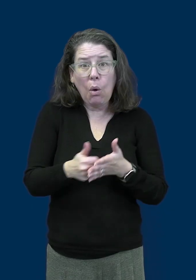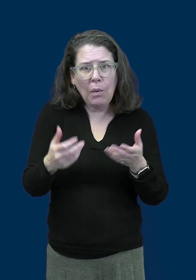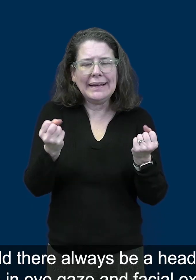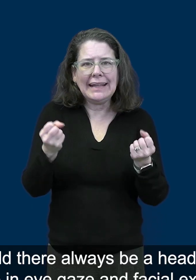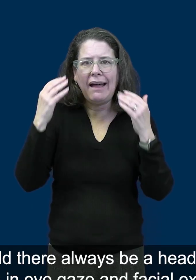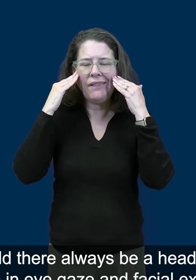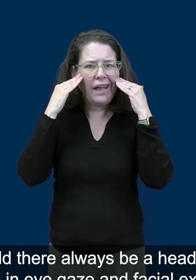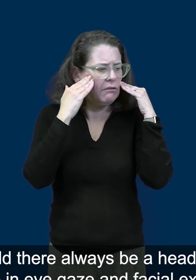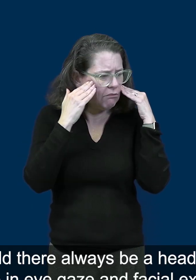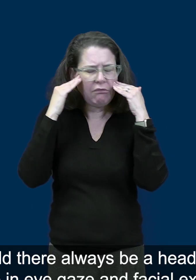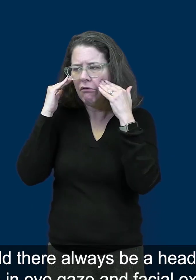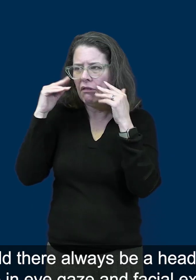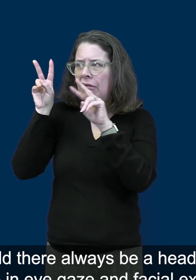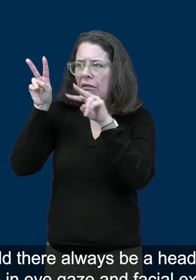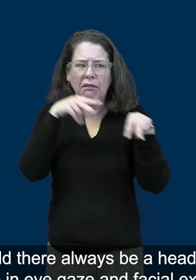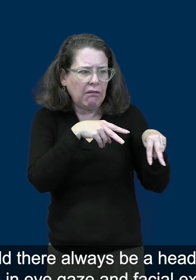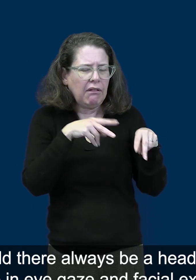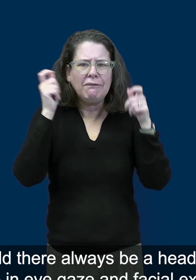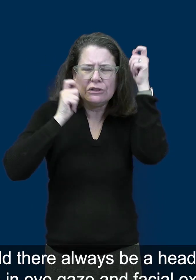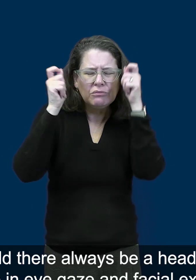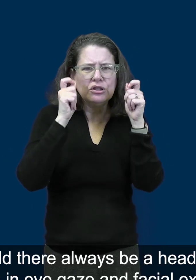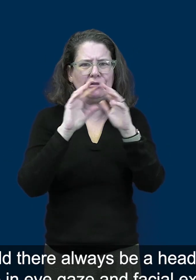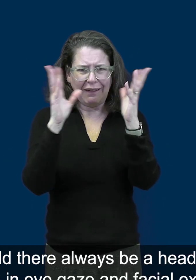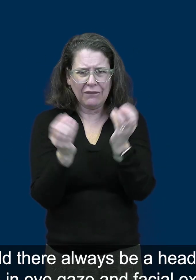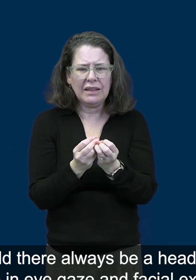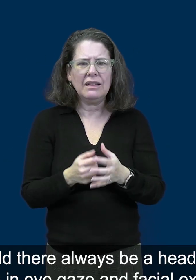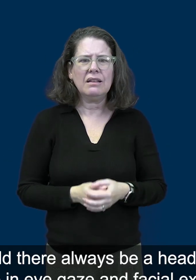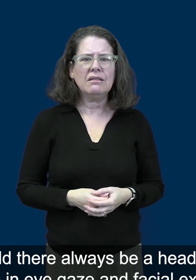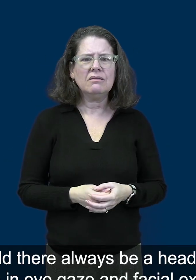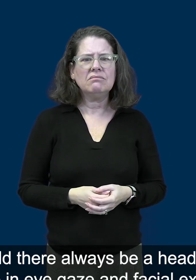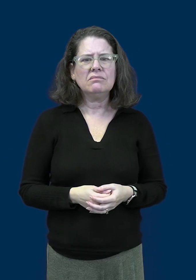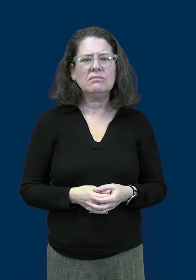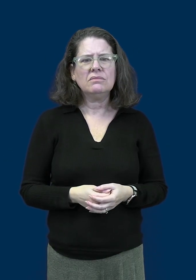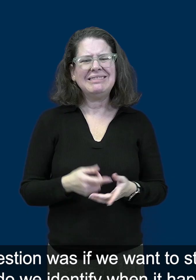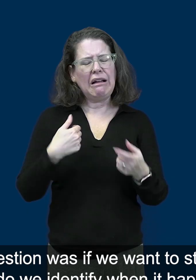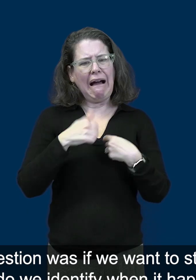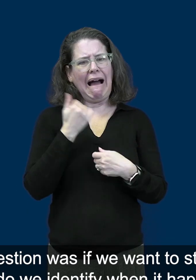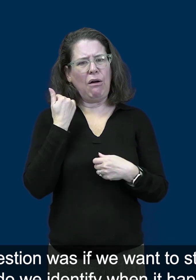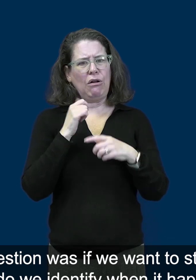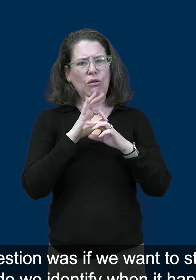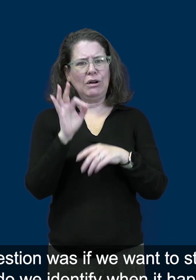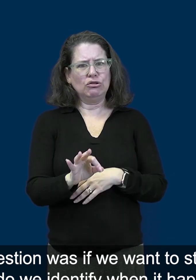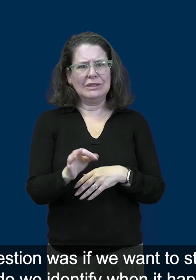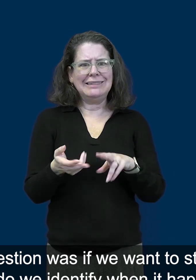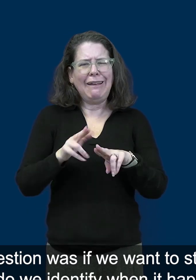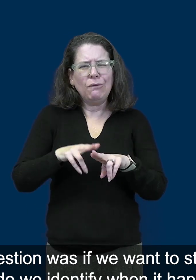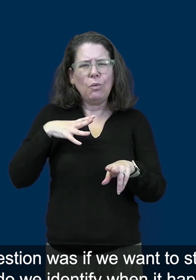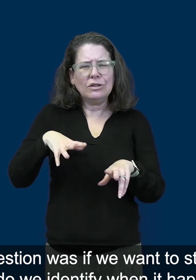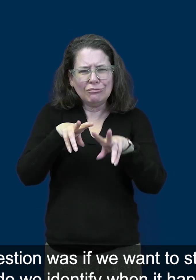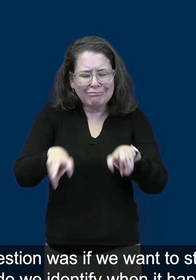Would there always be a head shift, a change in eye gaze and facial expression? Our question was, if we want to study